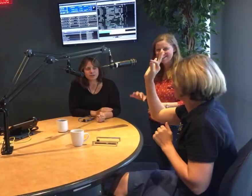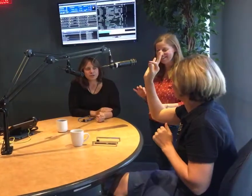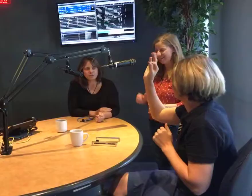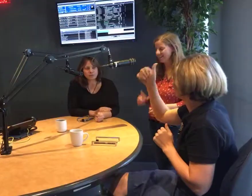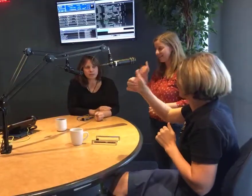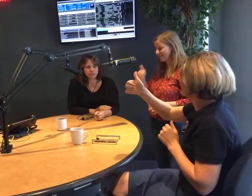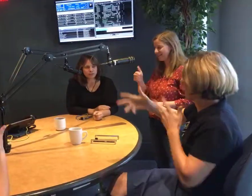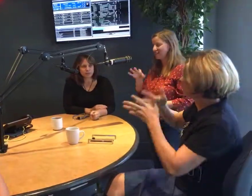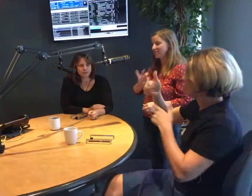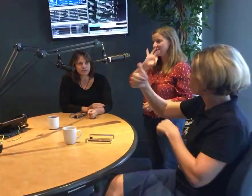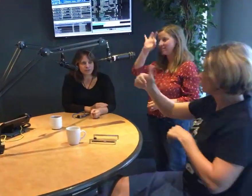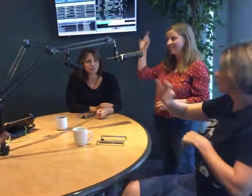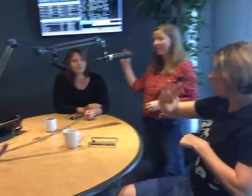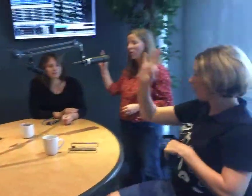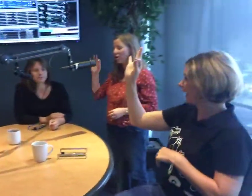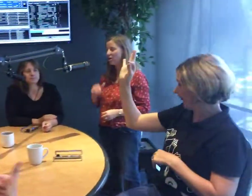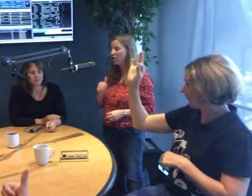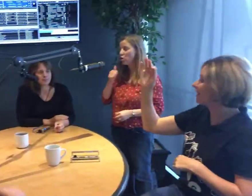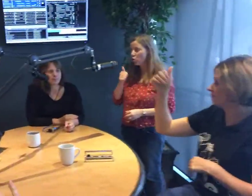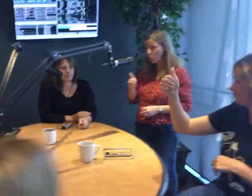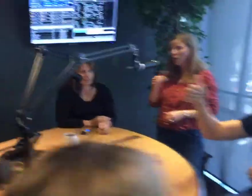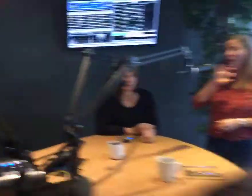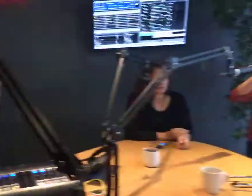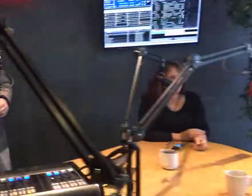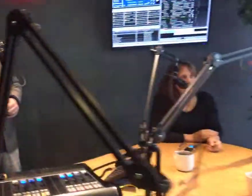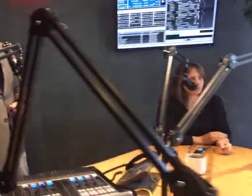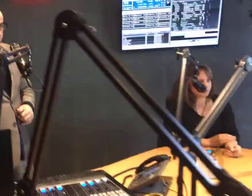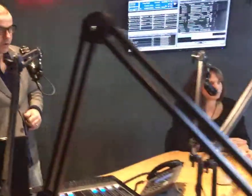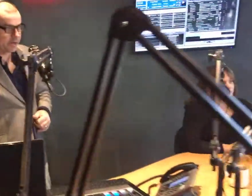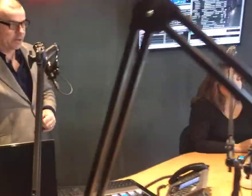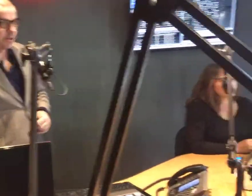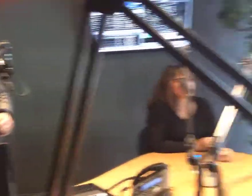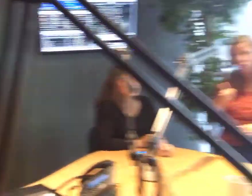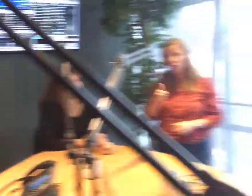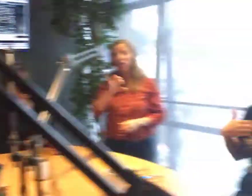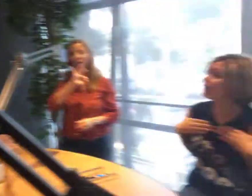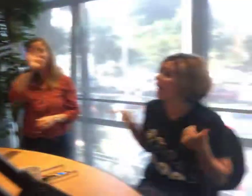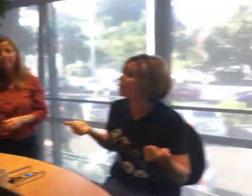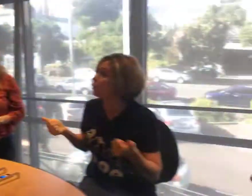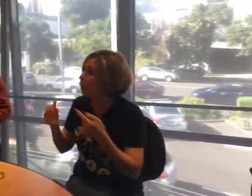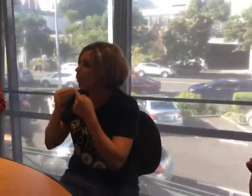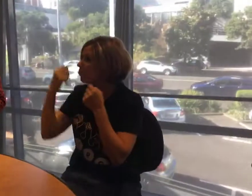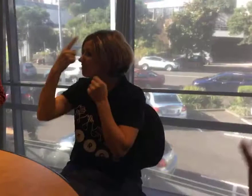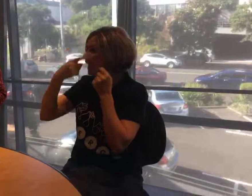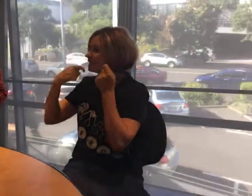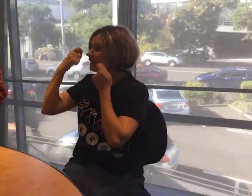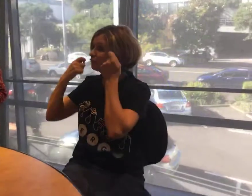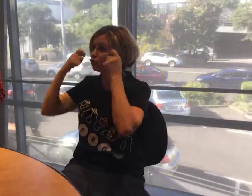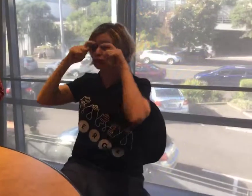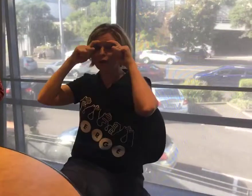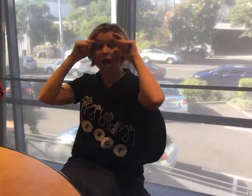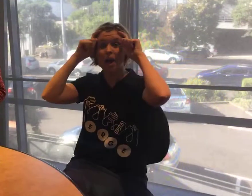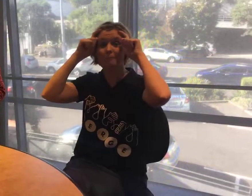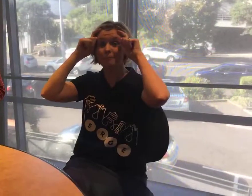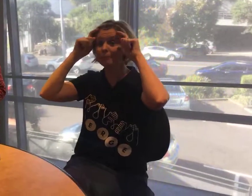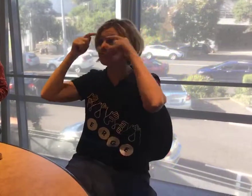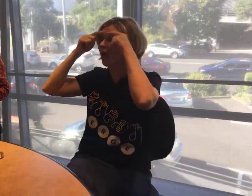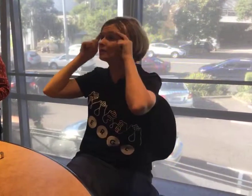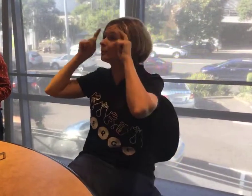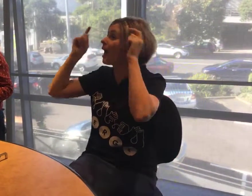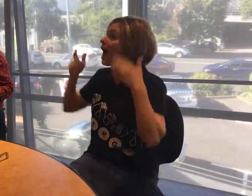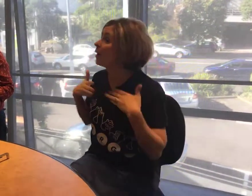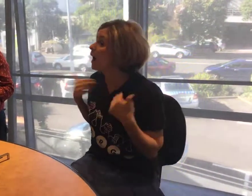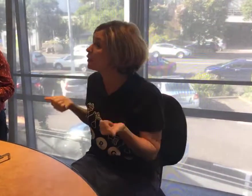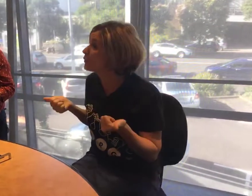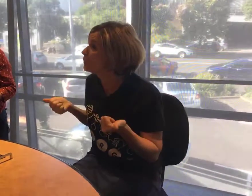The sign for good morning. Good morning. Learnt. Good morning. Yep, sign for good's up. Good up. And